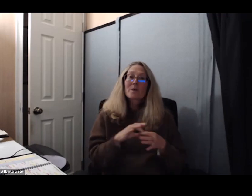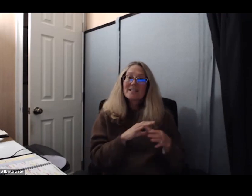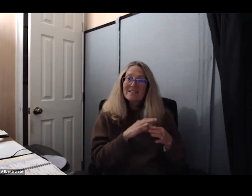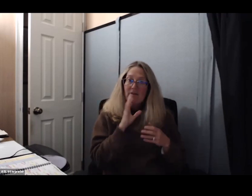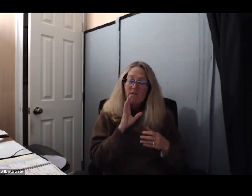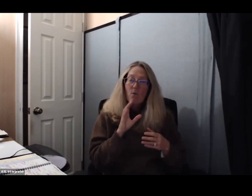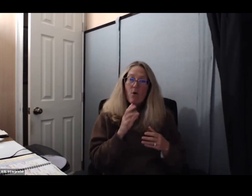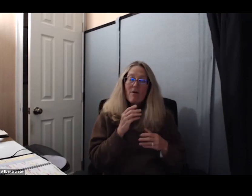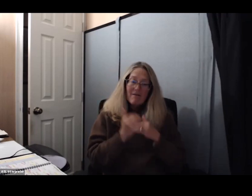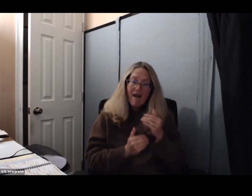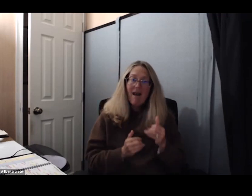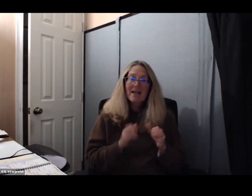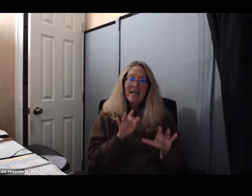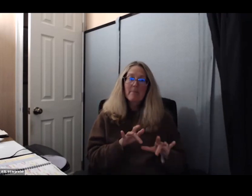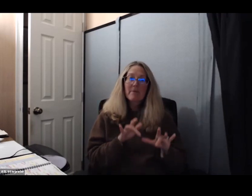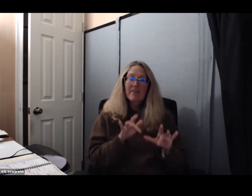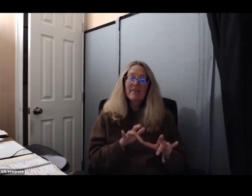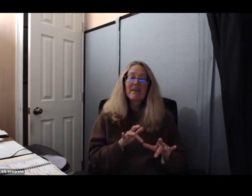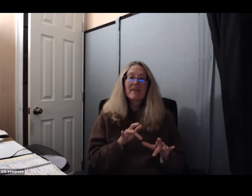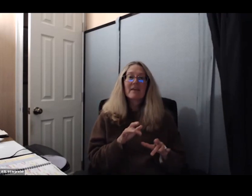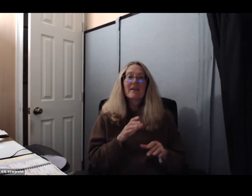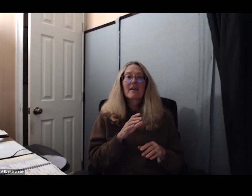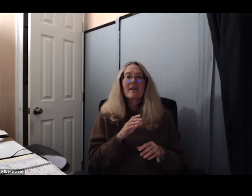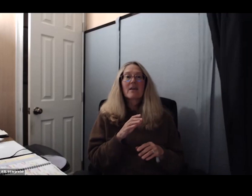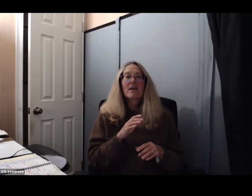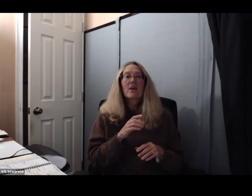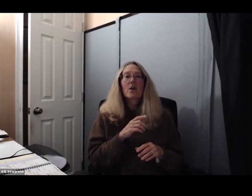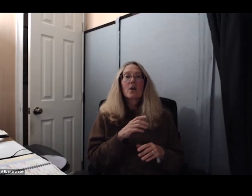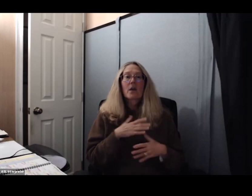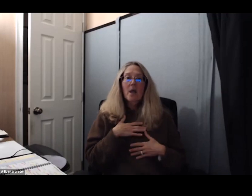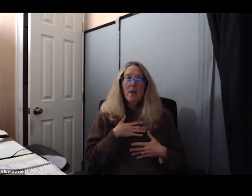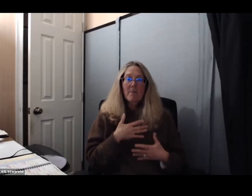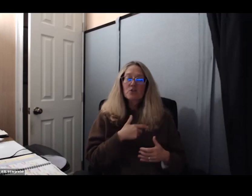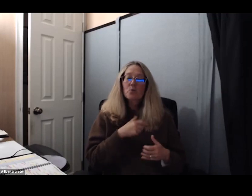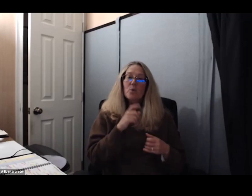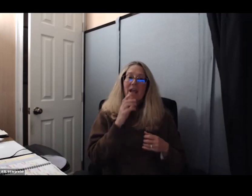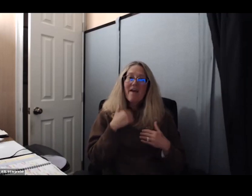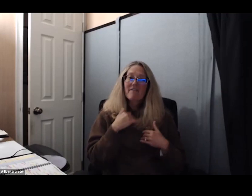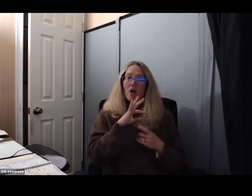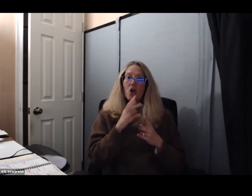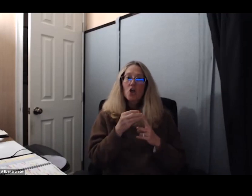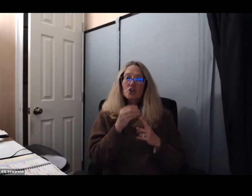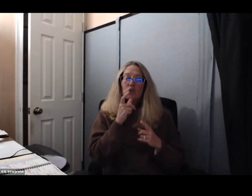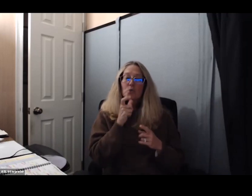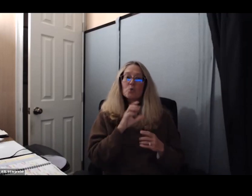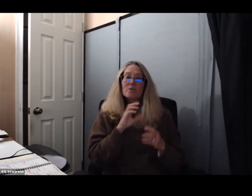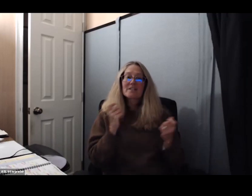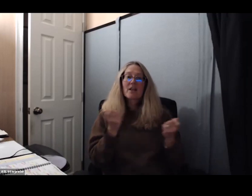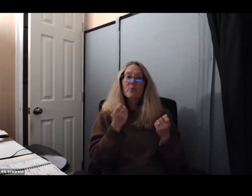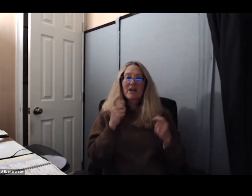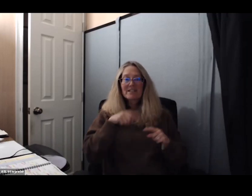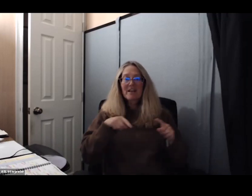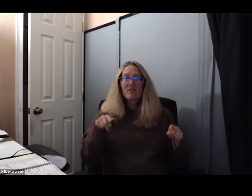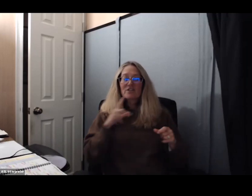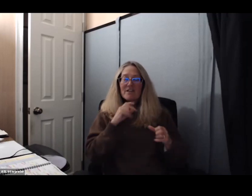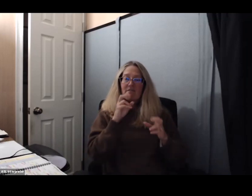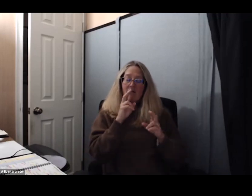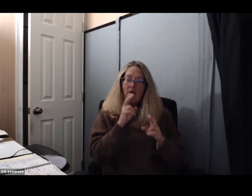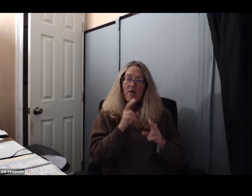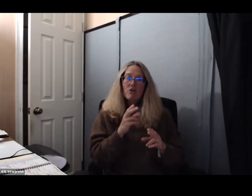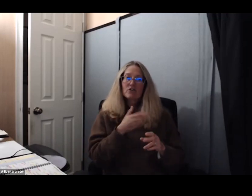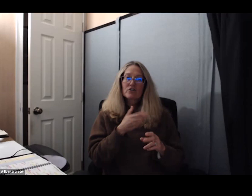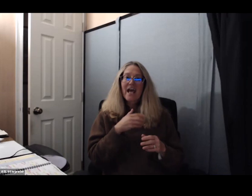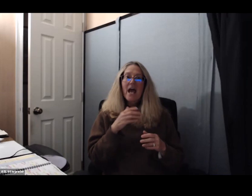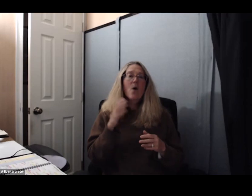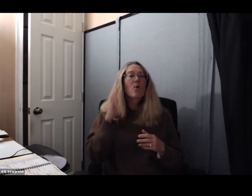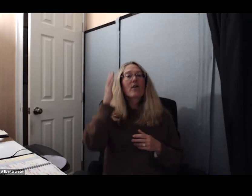kindness, empathy, and compassion. We stand for a culture that celebrates our diversity and honors our legacies. And